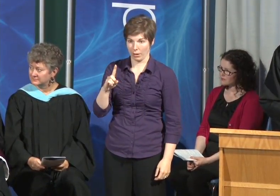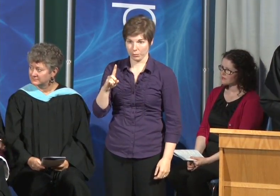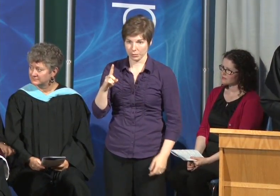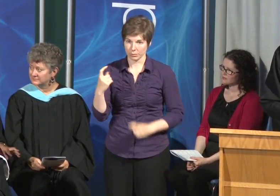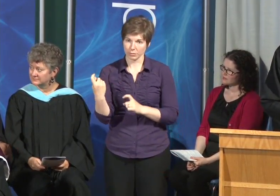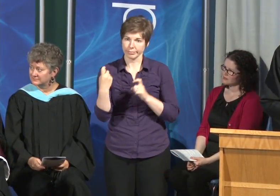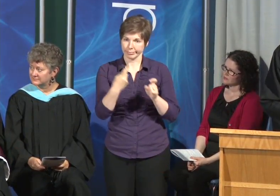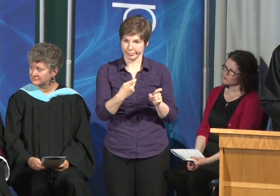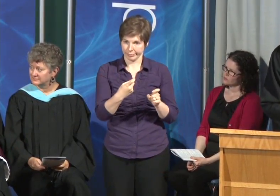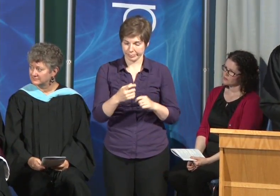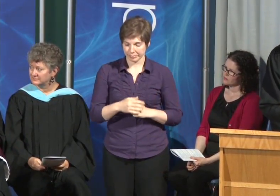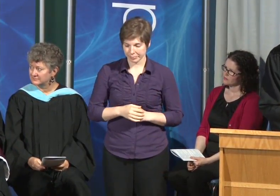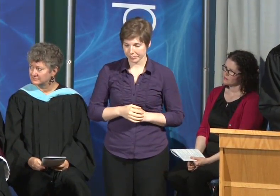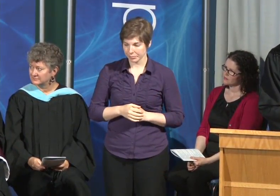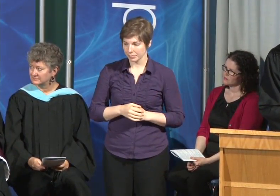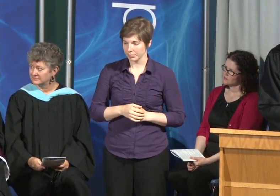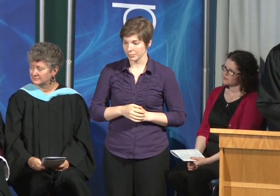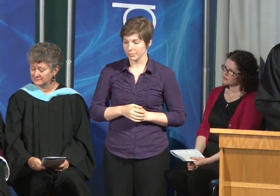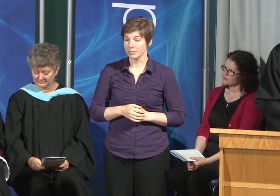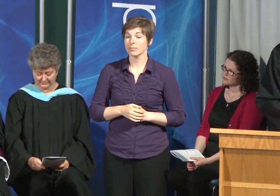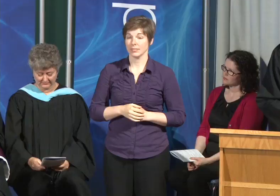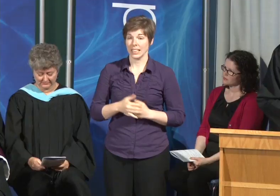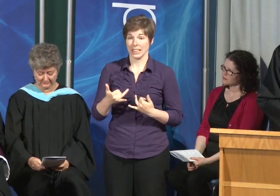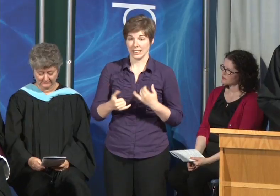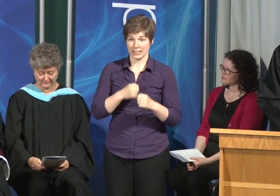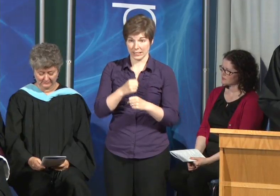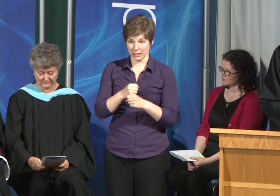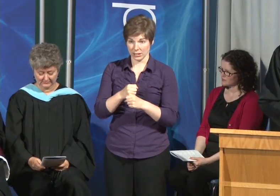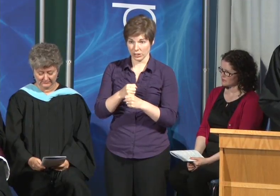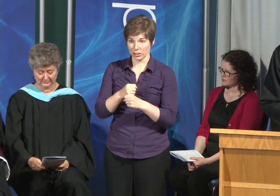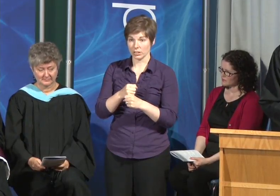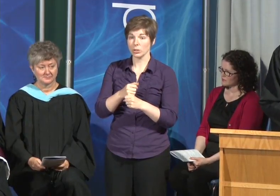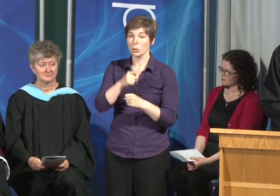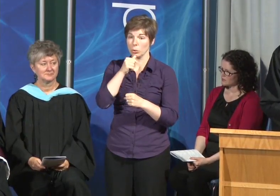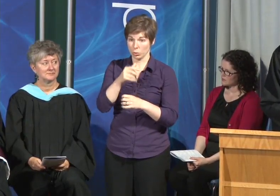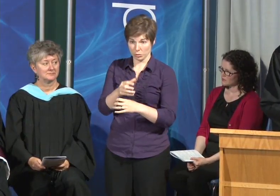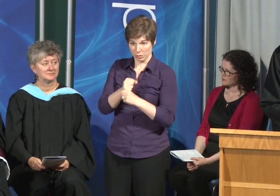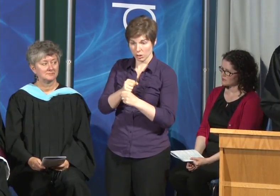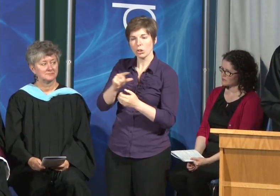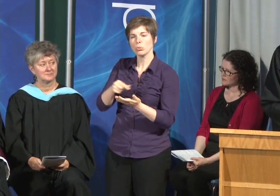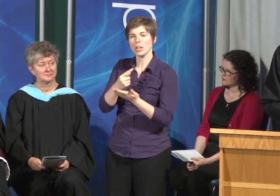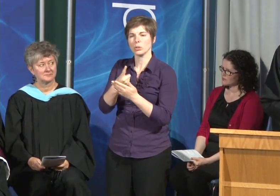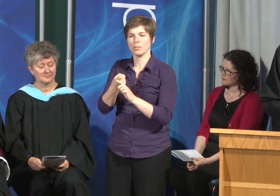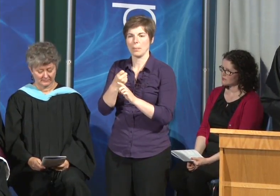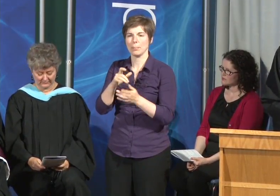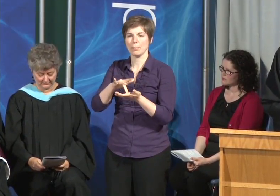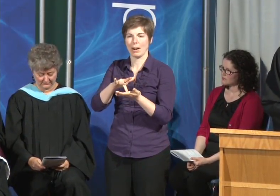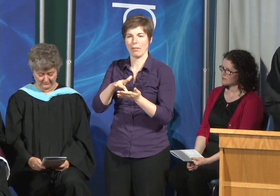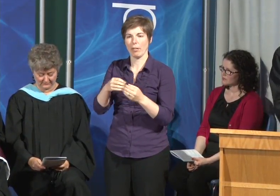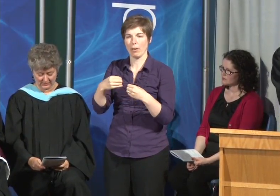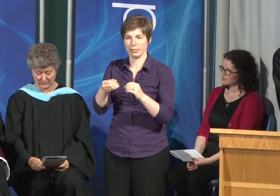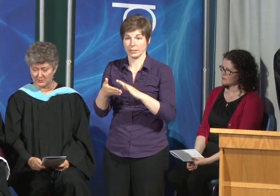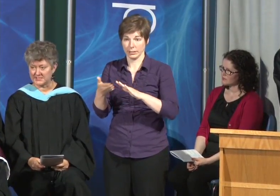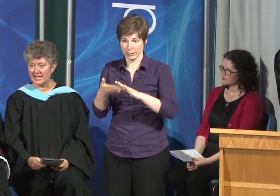award. This year's recipient, graduating from the Medical Office Administration program, is Christian